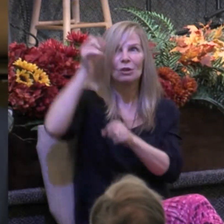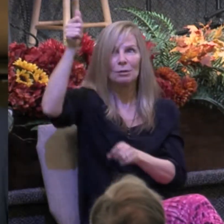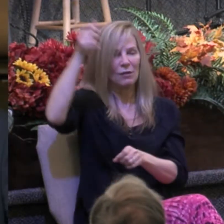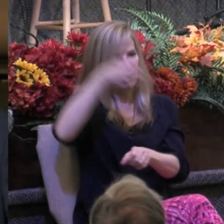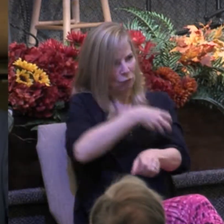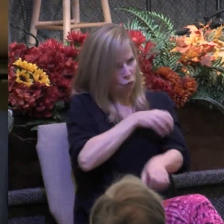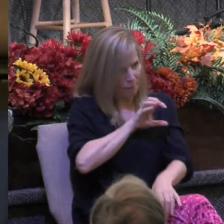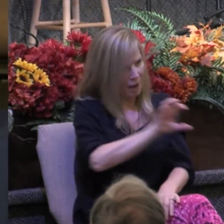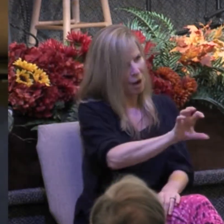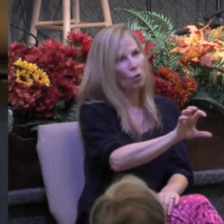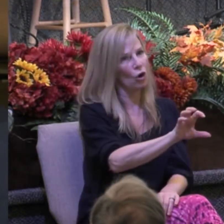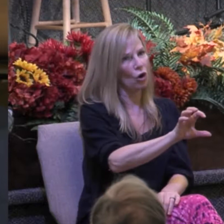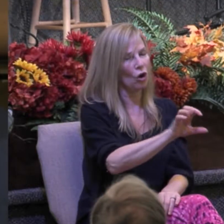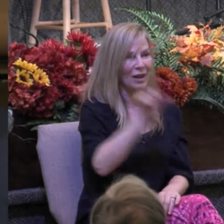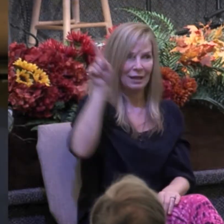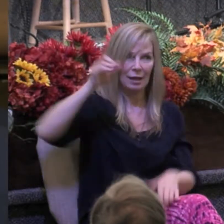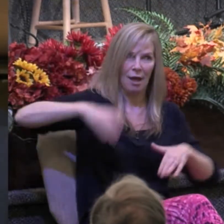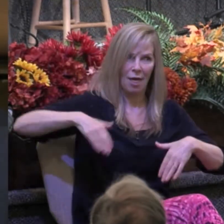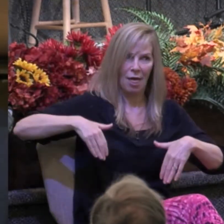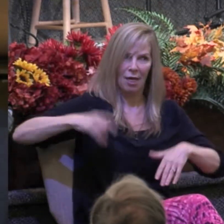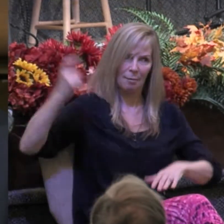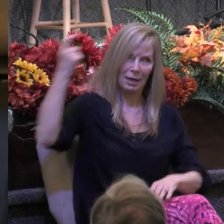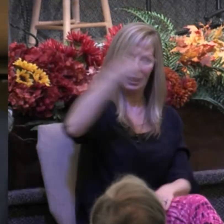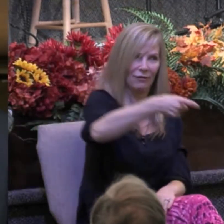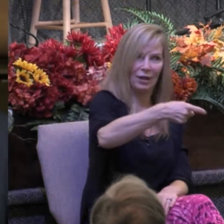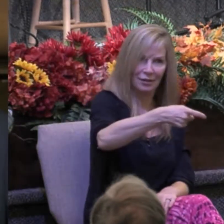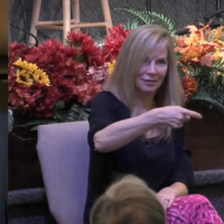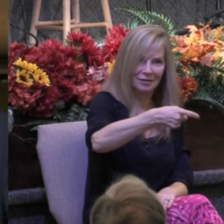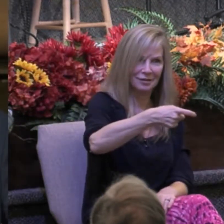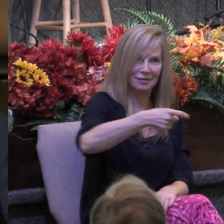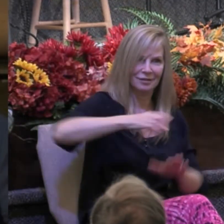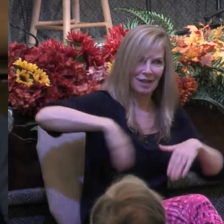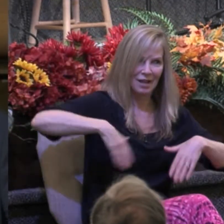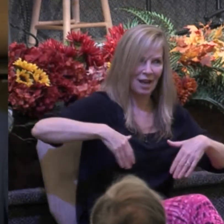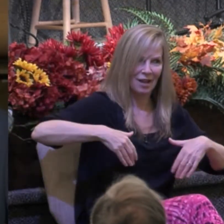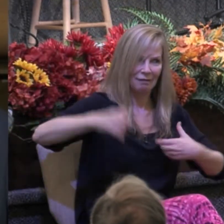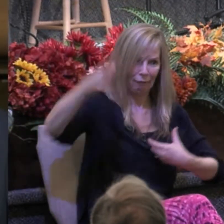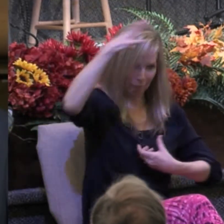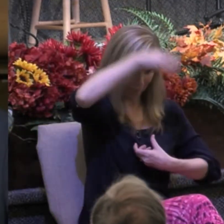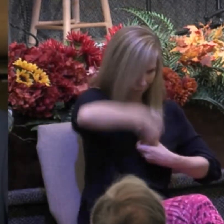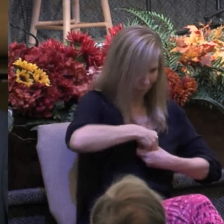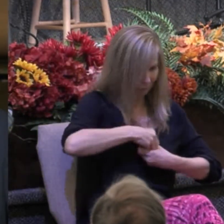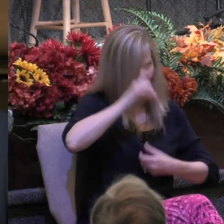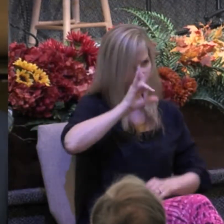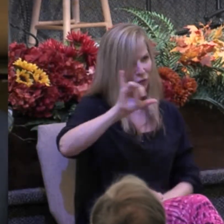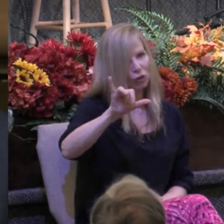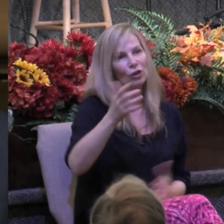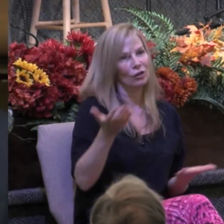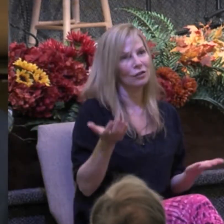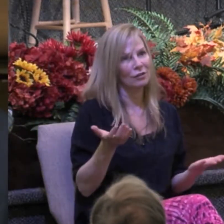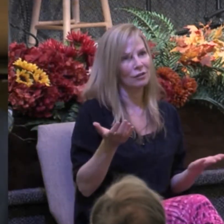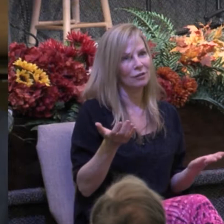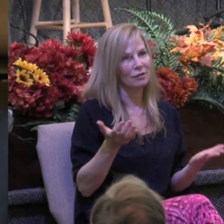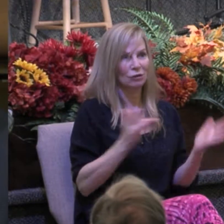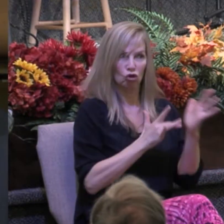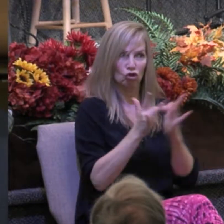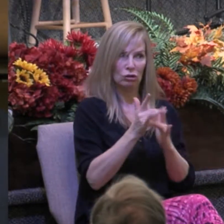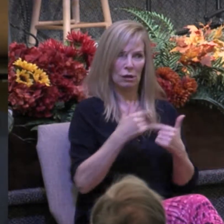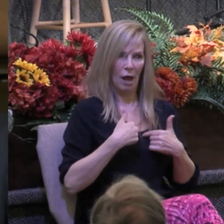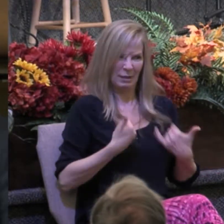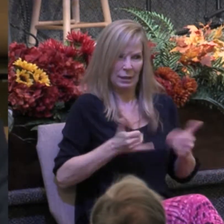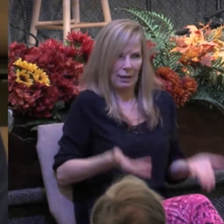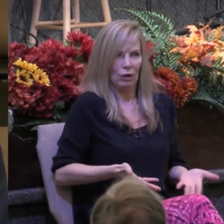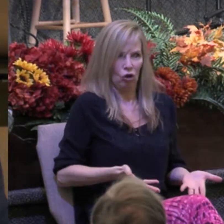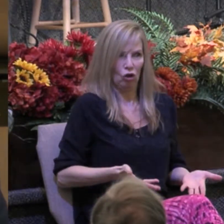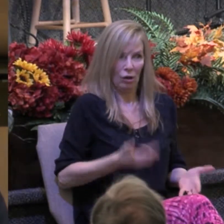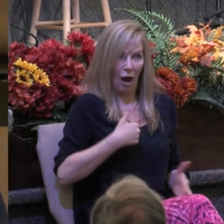God, who as yet had not been given to them, not in that sense of dwelling in them, because Jesus had not left yet. It's